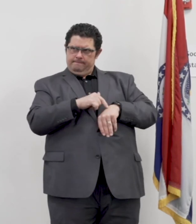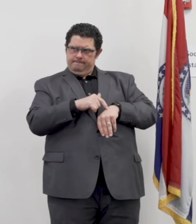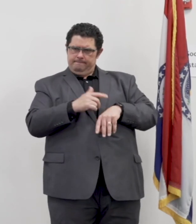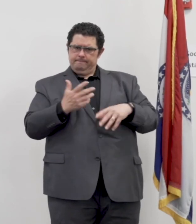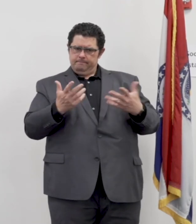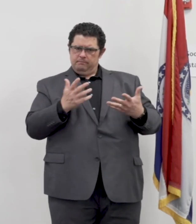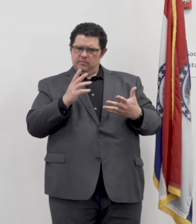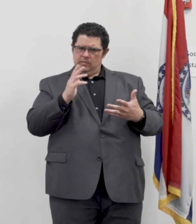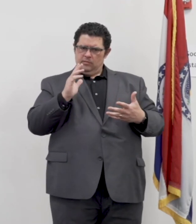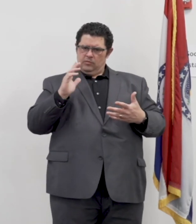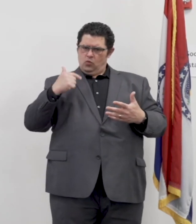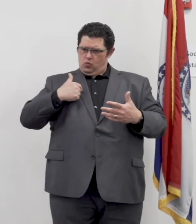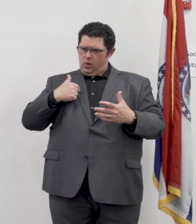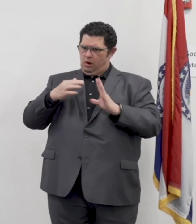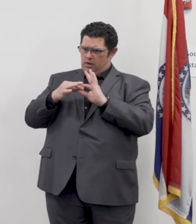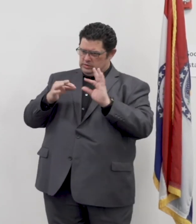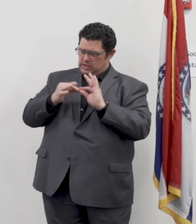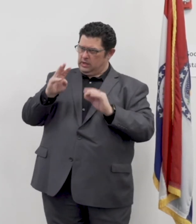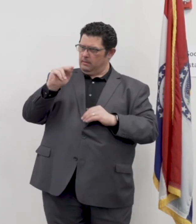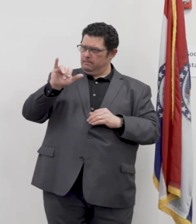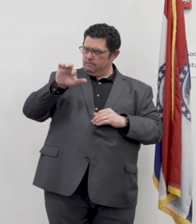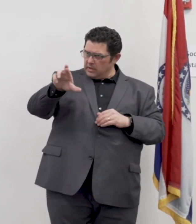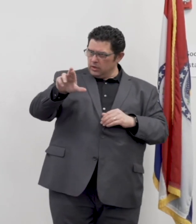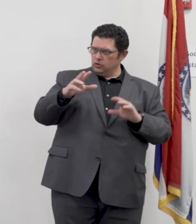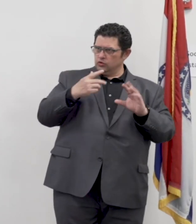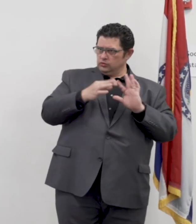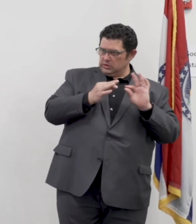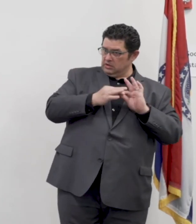said, and I think that remains the same.